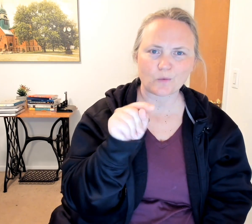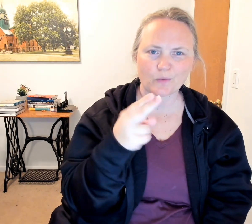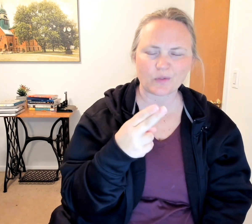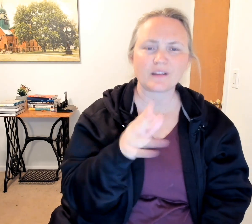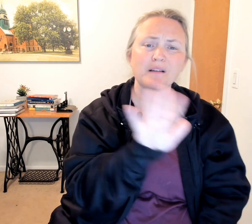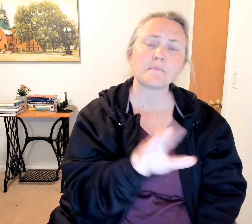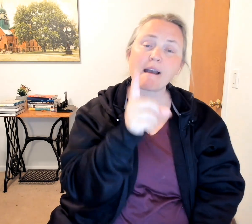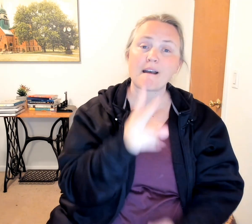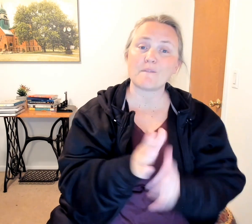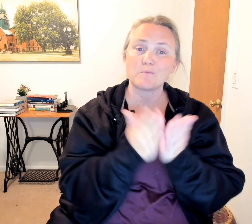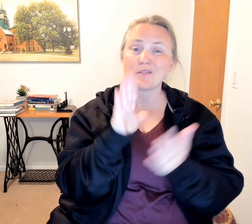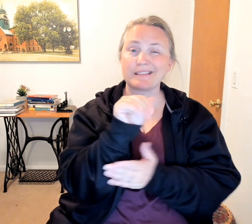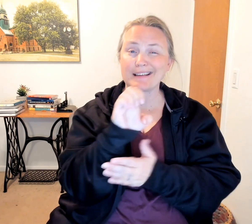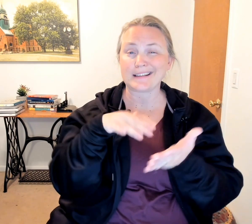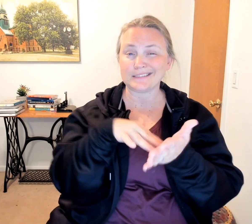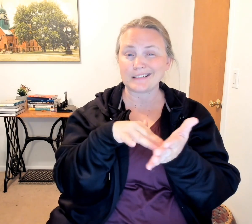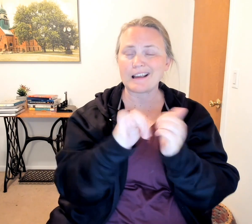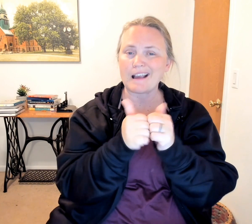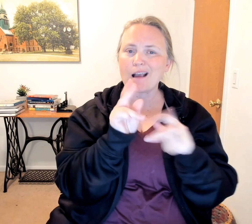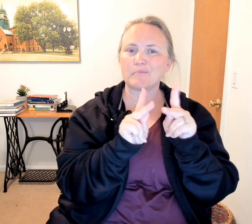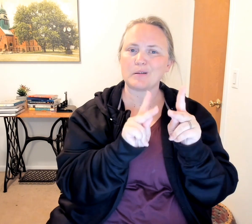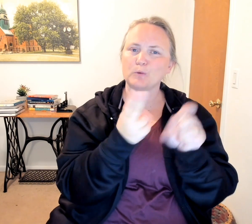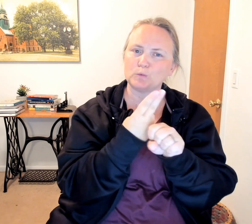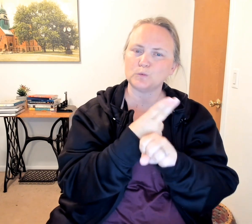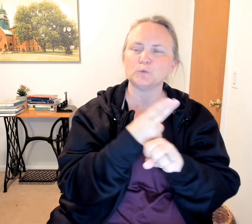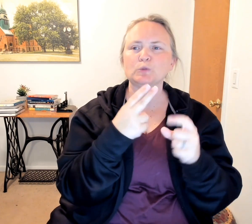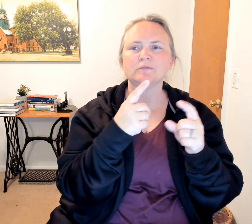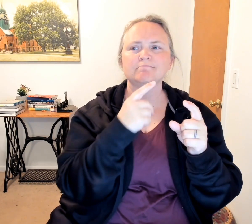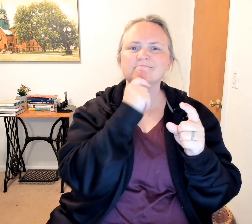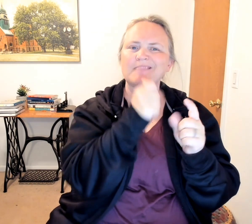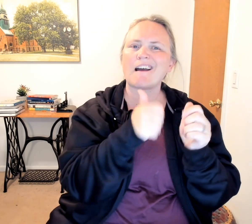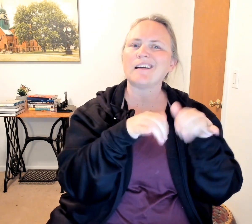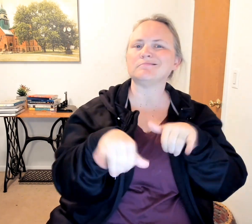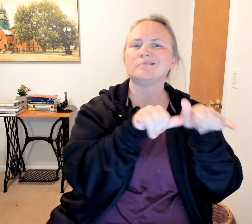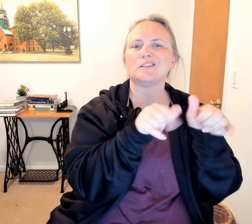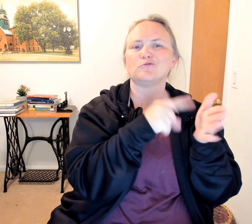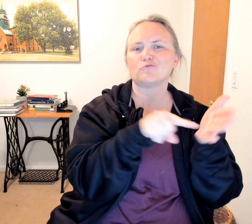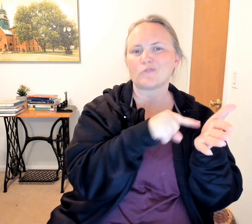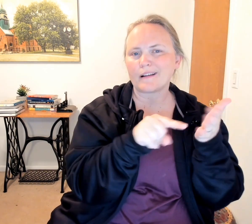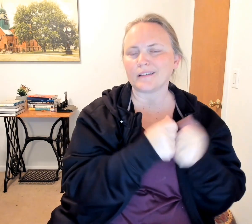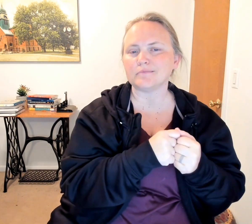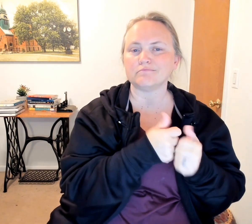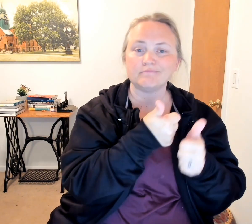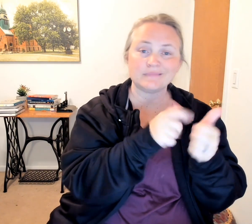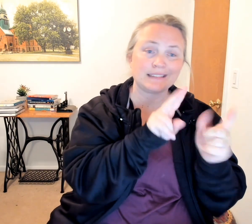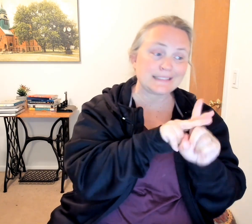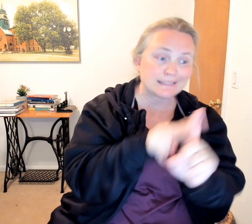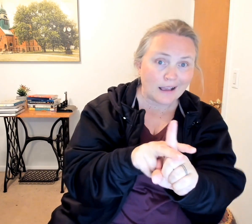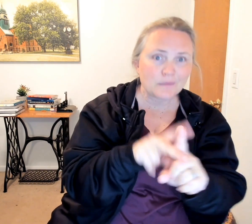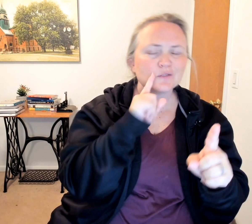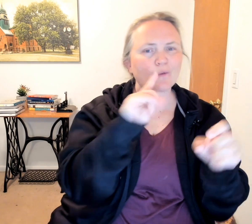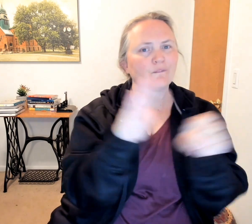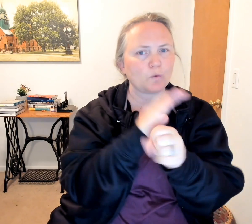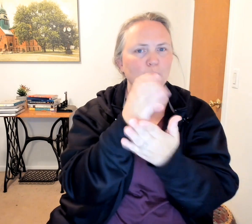about half the book is case studies of how people have implemented alternative grading practices in their courses, from individual assignments all the